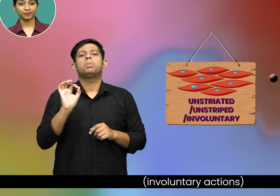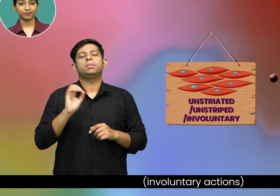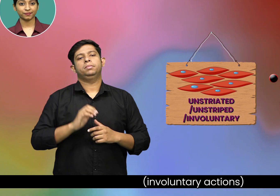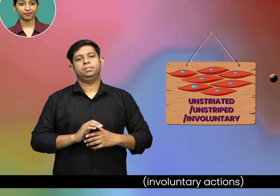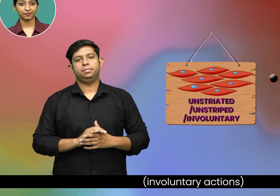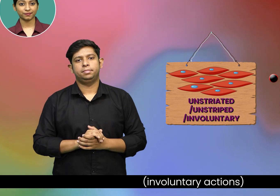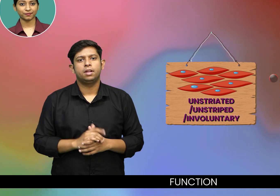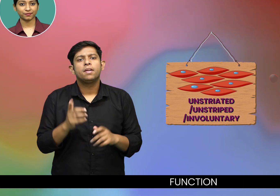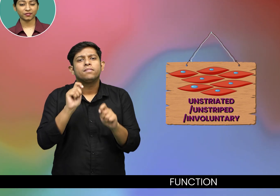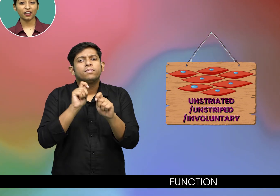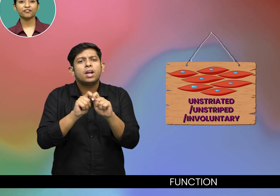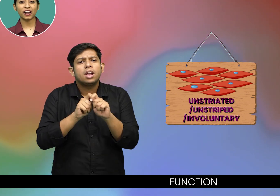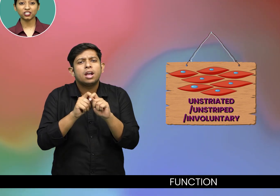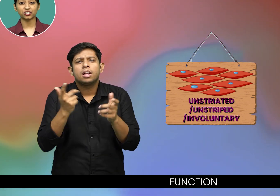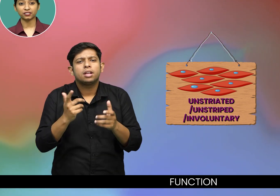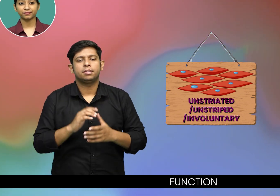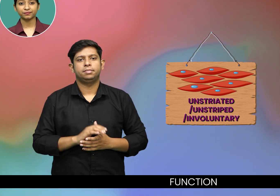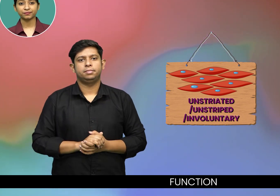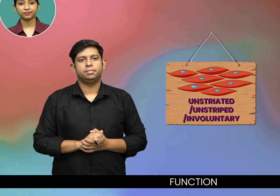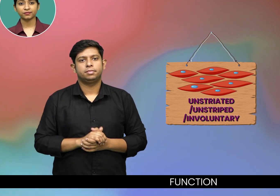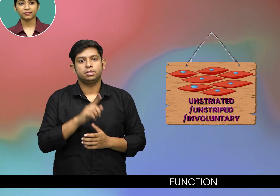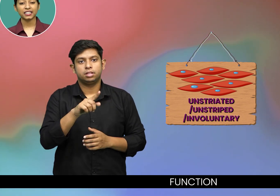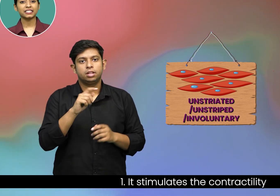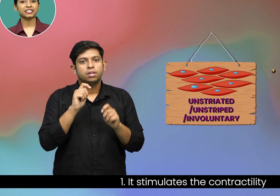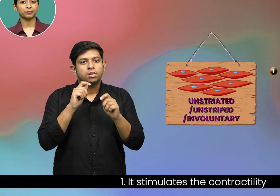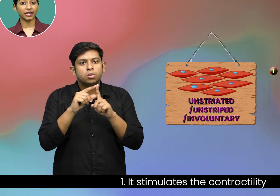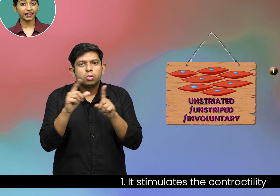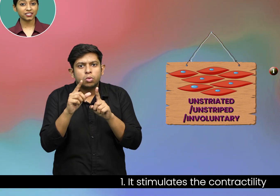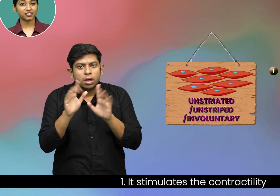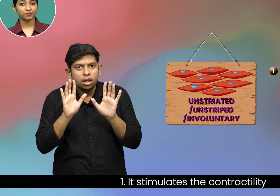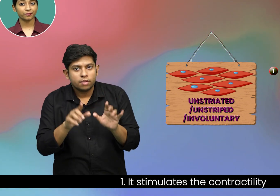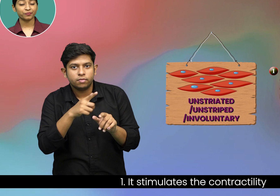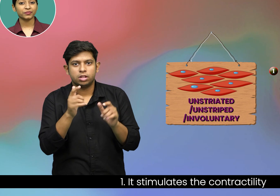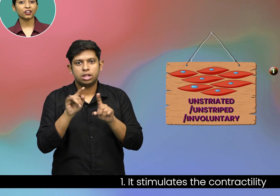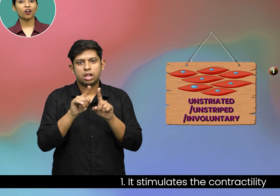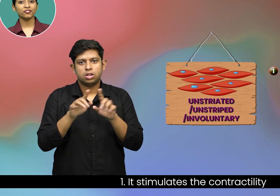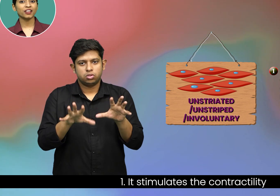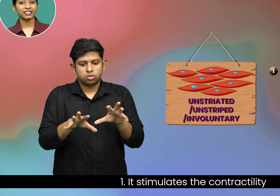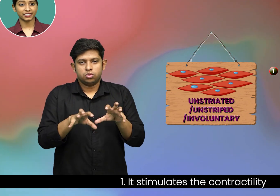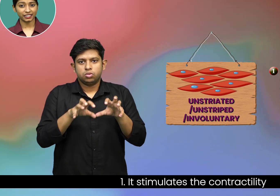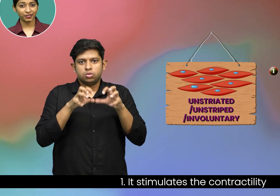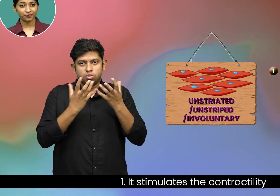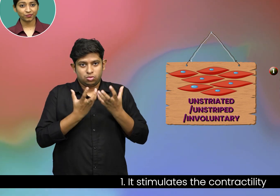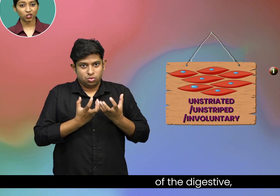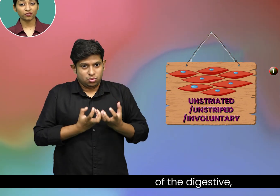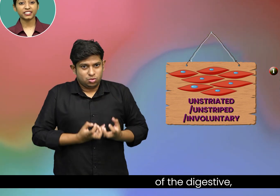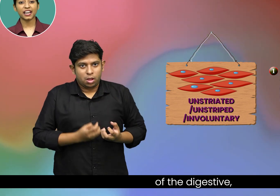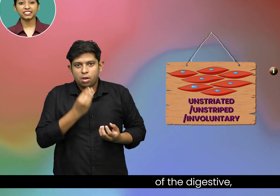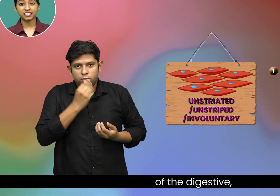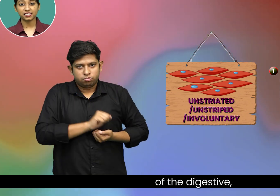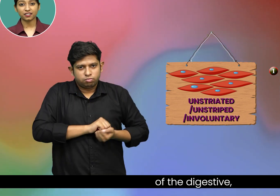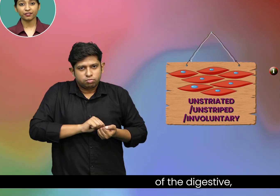Function: it stimulates the contrality